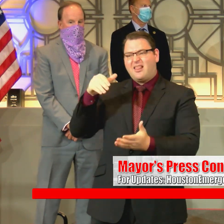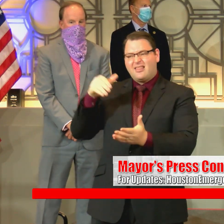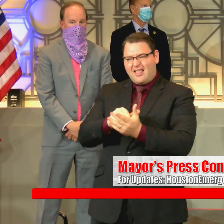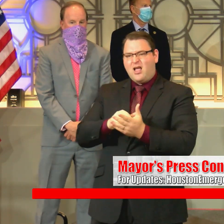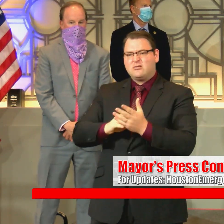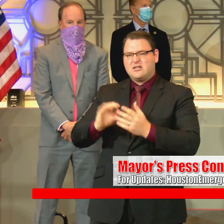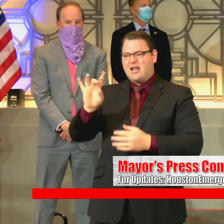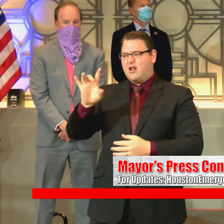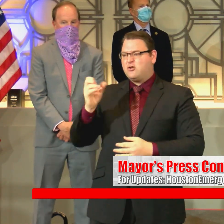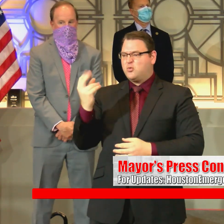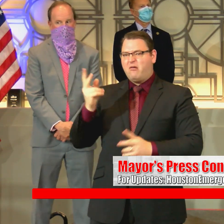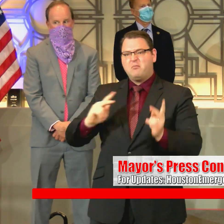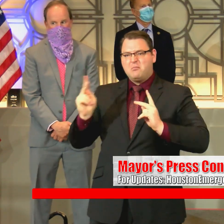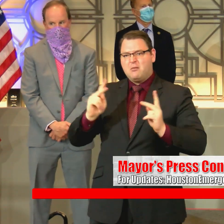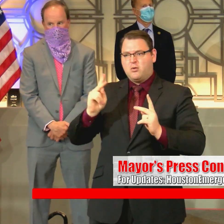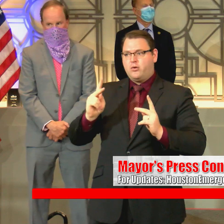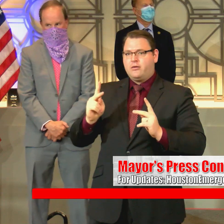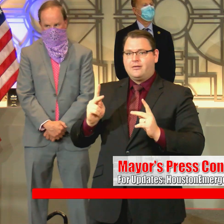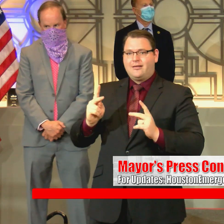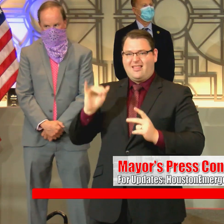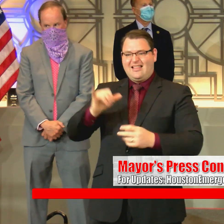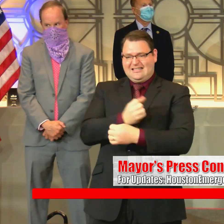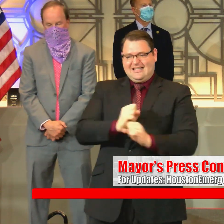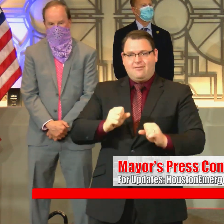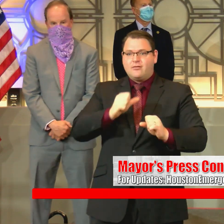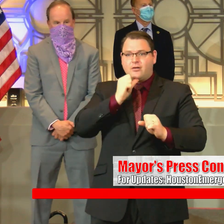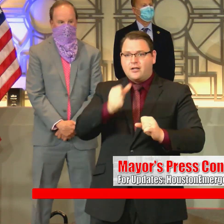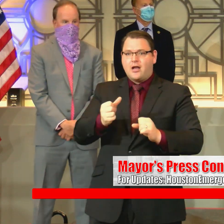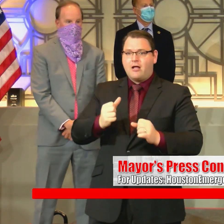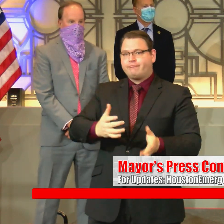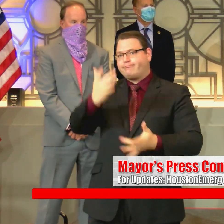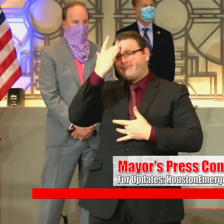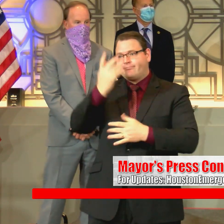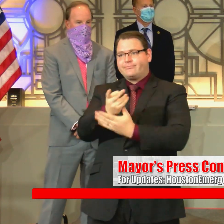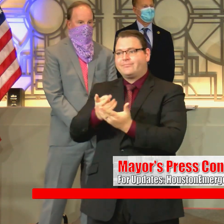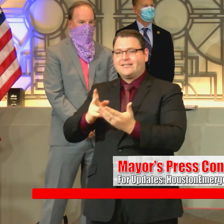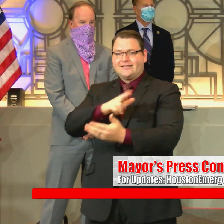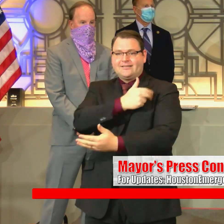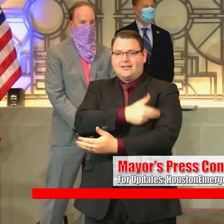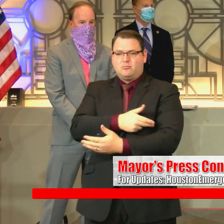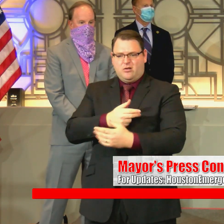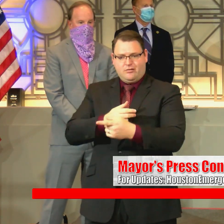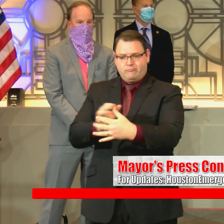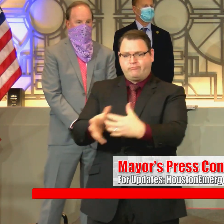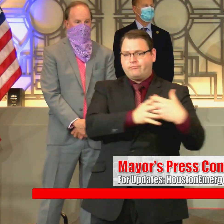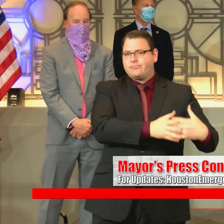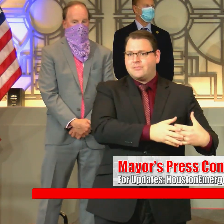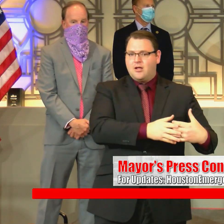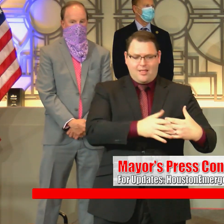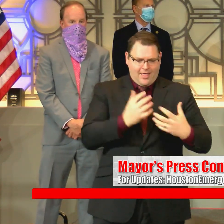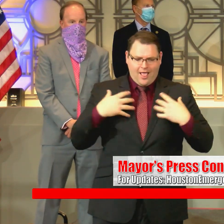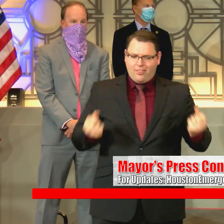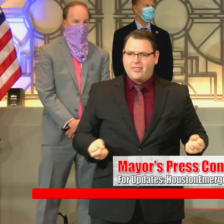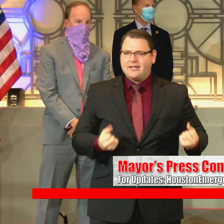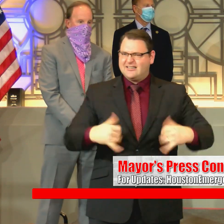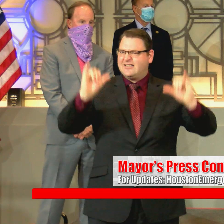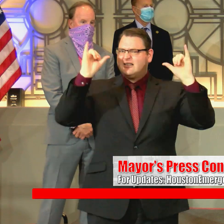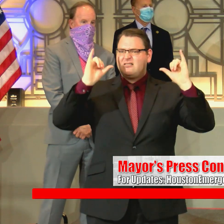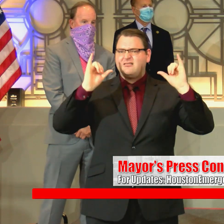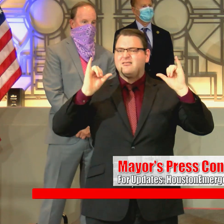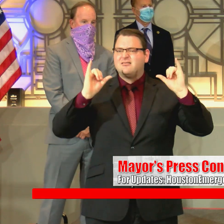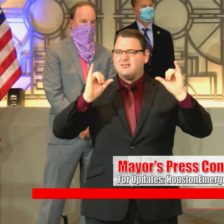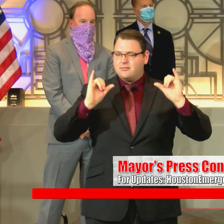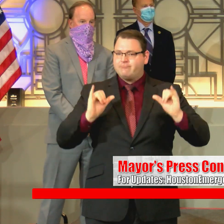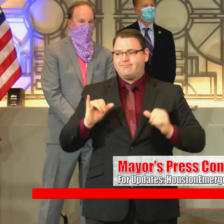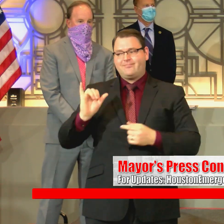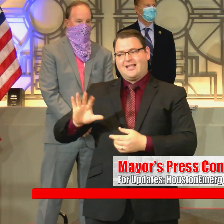48,812 from being hospitalized locally. That's from the Kinder Institute and their study. The report goes on to say that